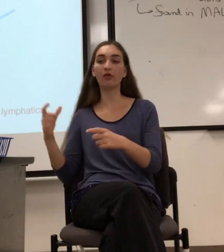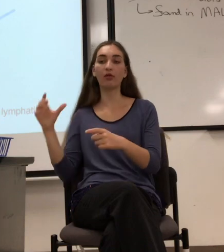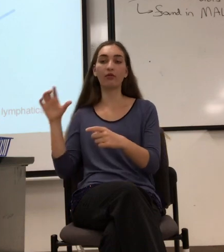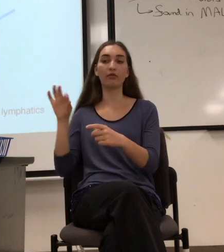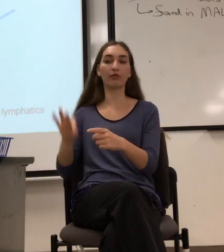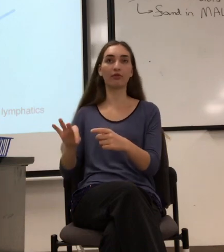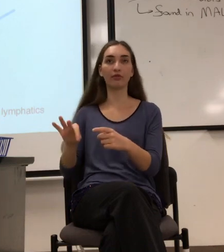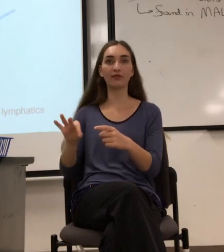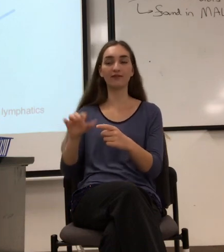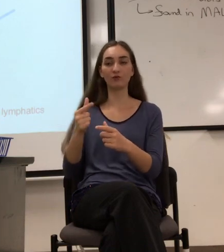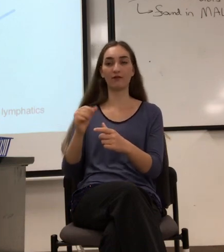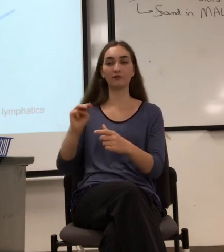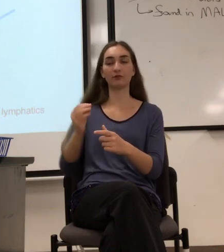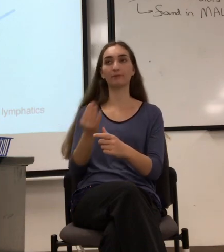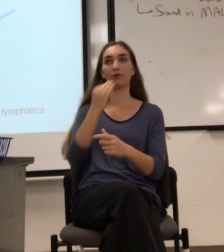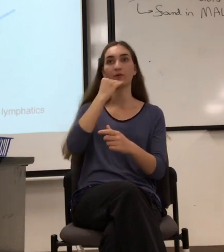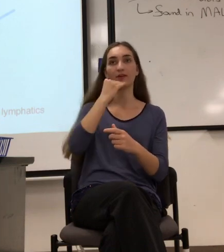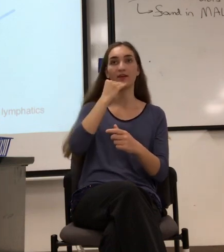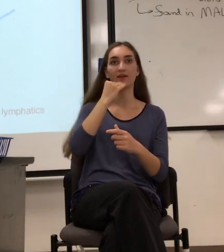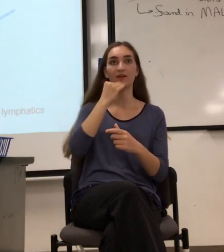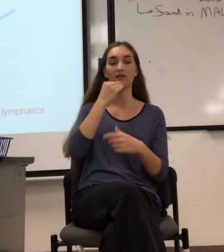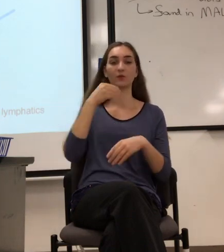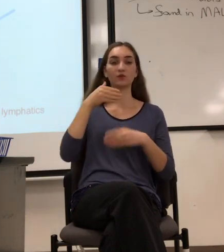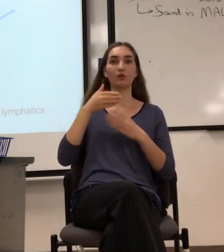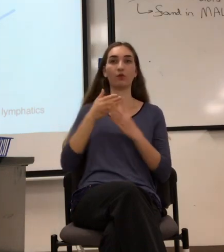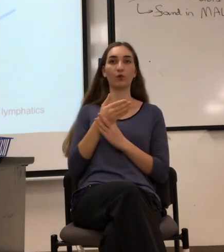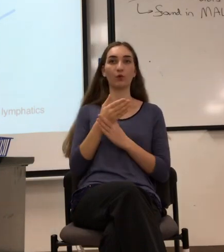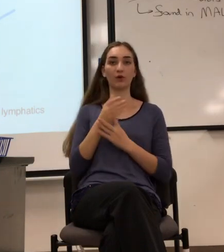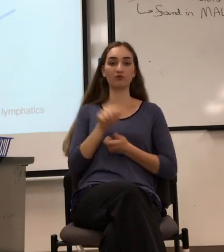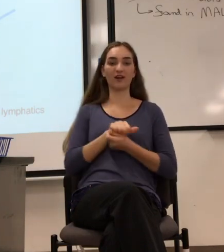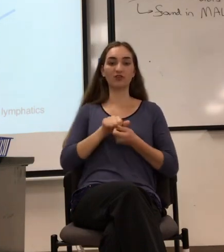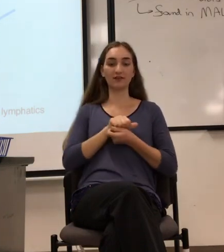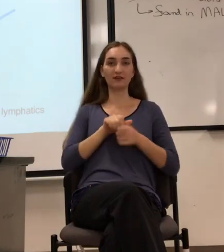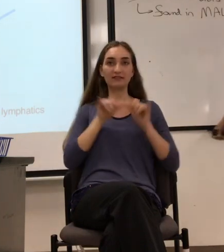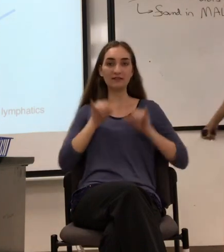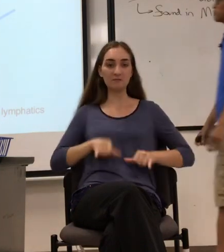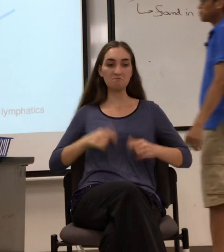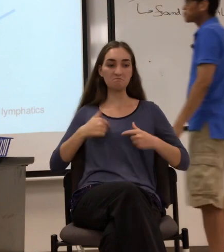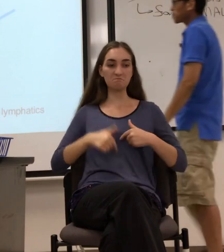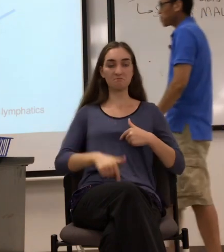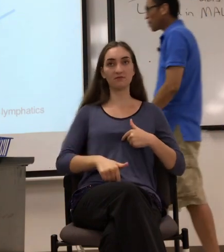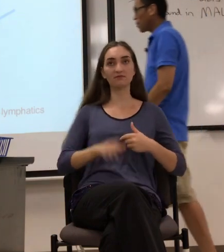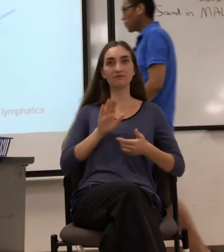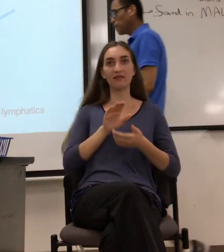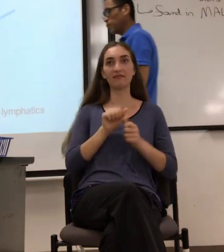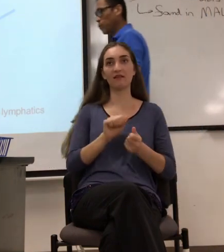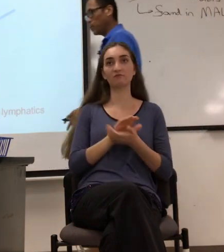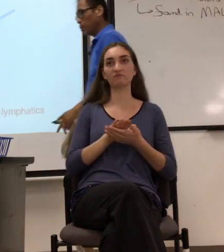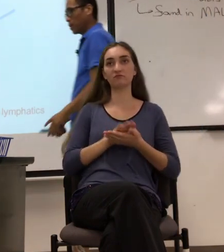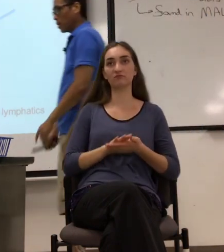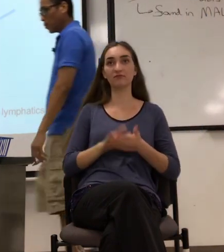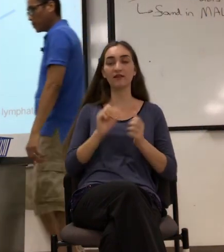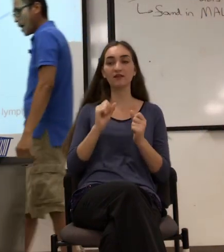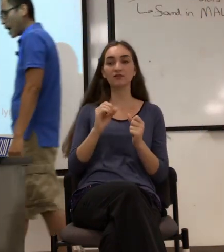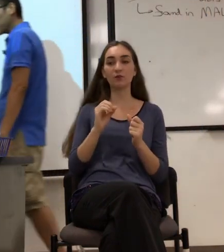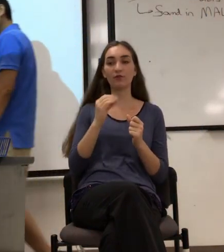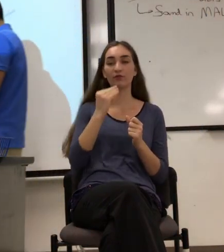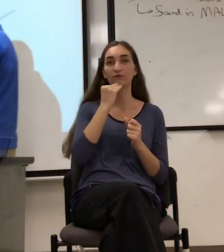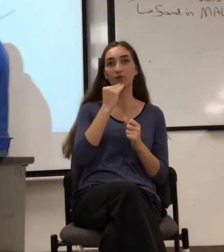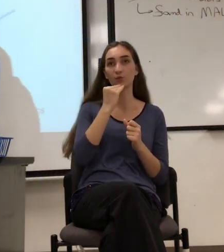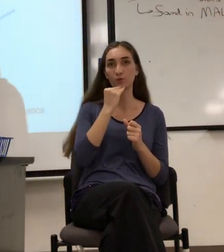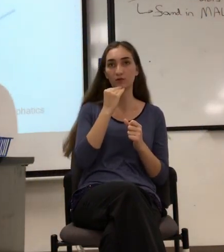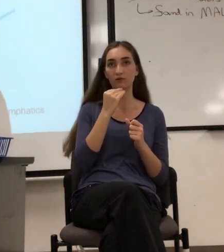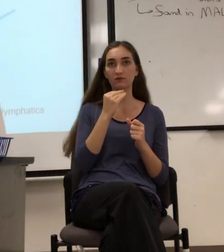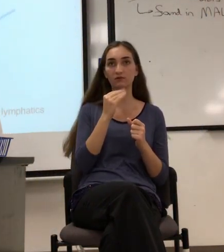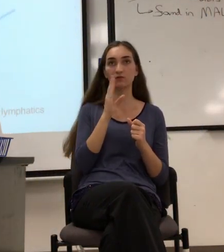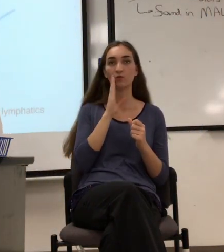in your food and pass through your digestive tract, it's a good place to have it. And so what you're looking at here, the food would pass through